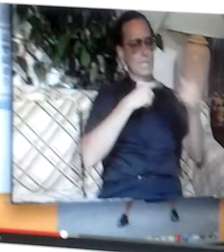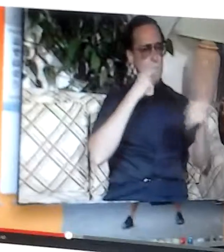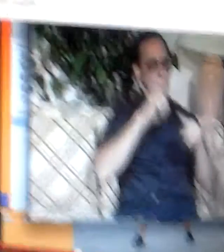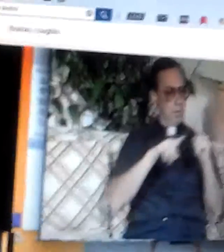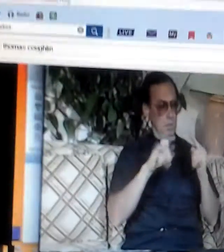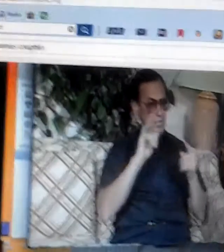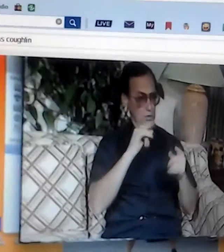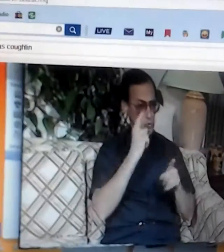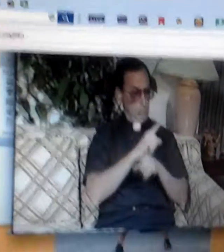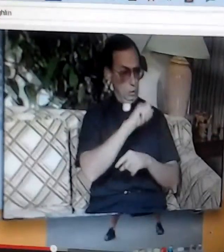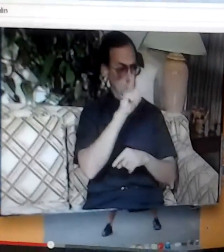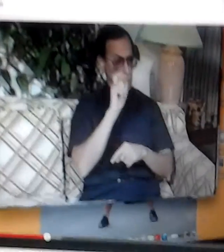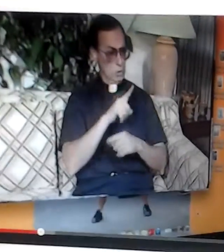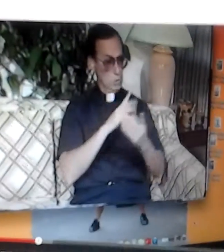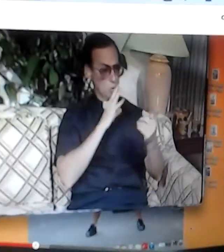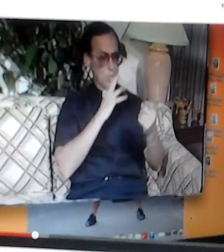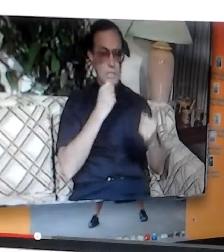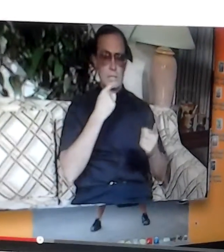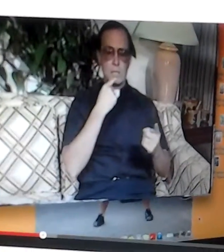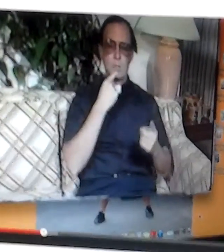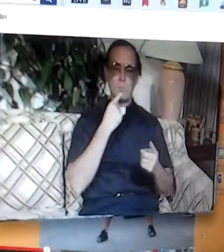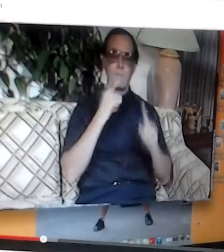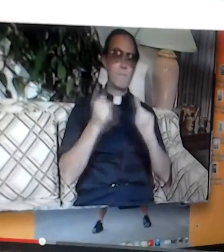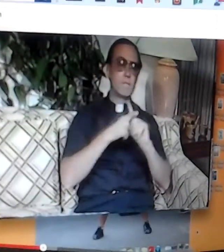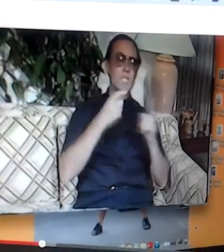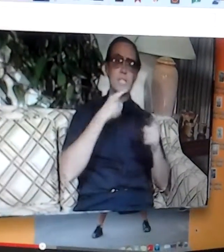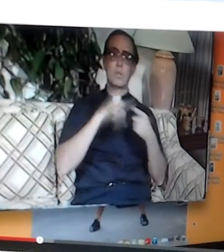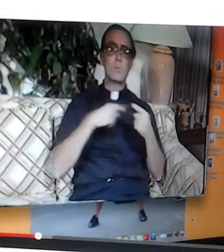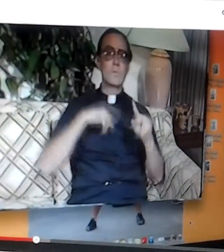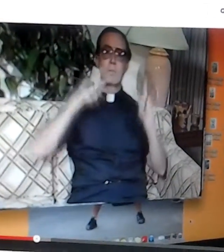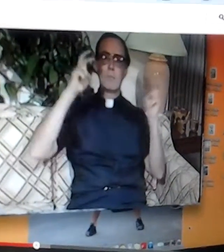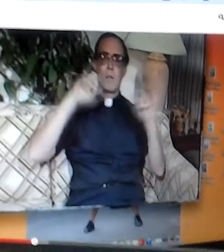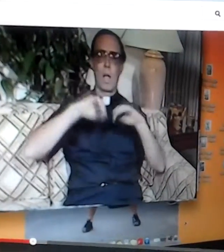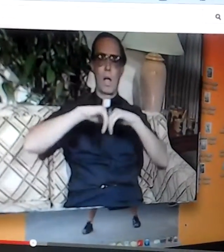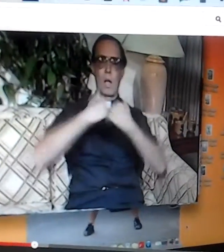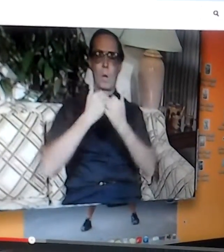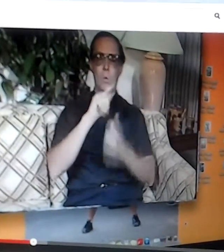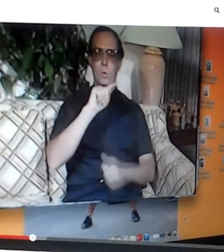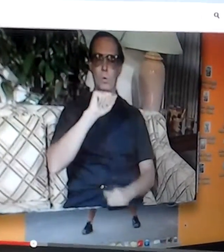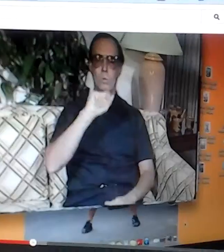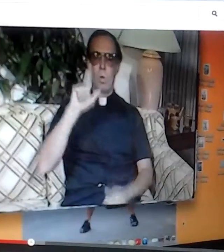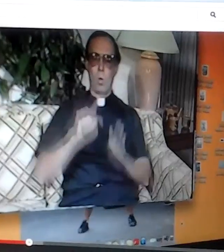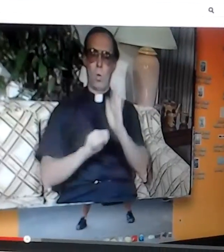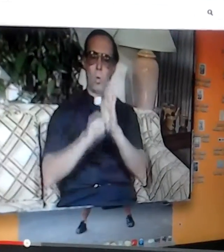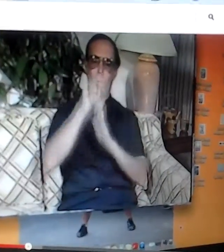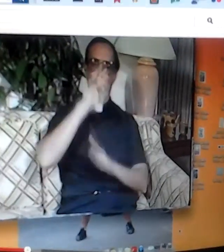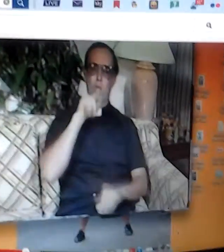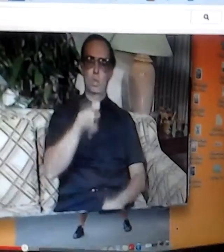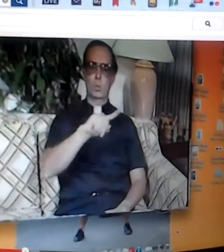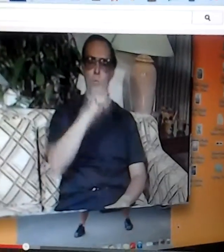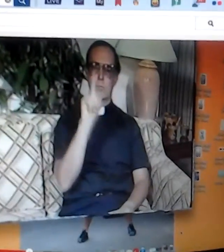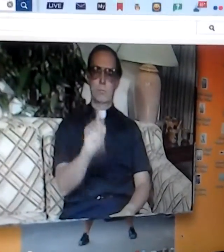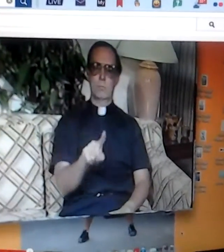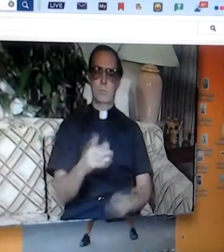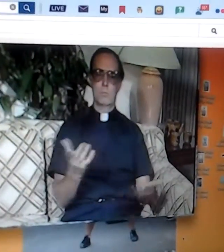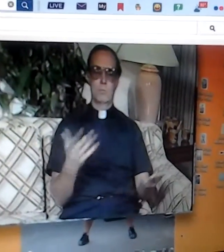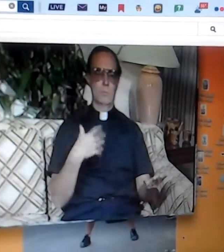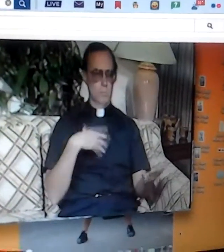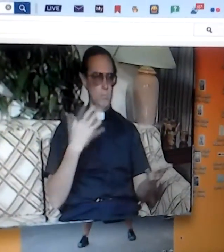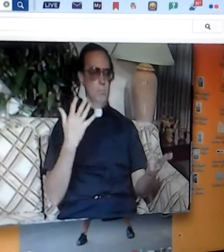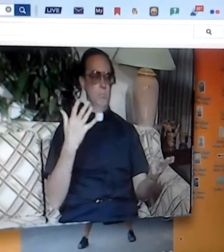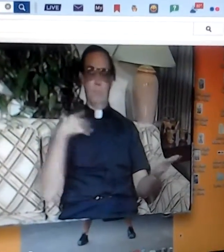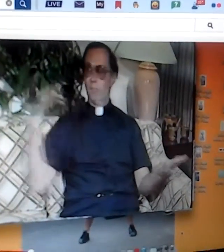He asked me a question and I had answered, but he said, "I thought you were deaf. How can you understand me?" I said, "Well, I could read